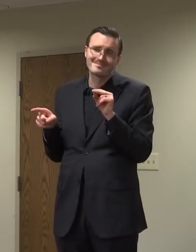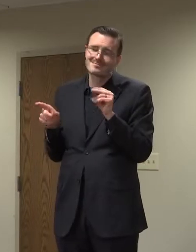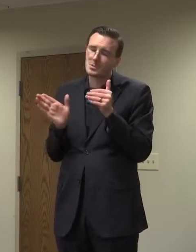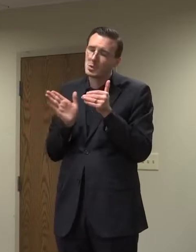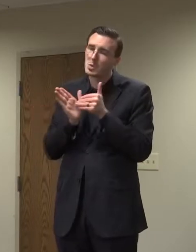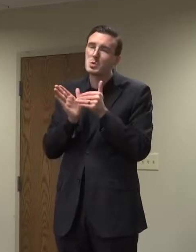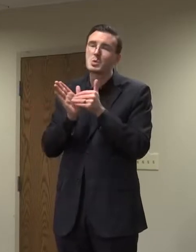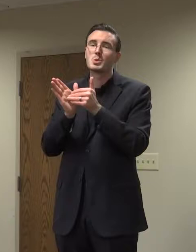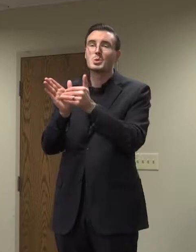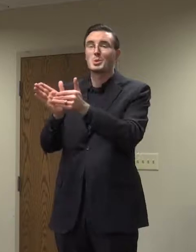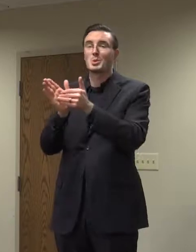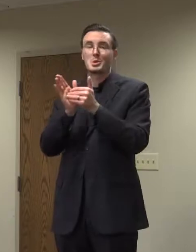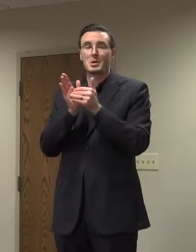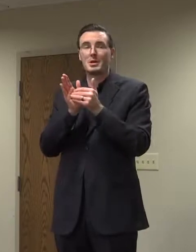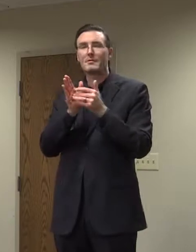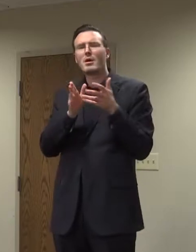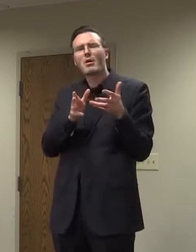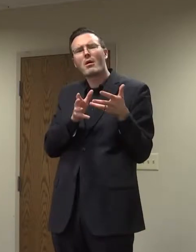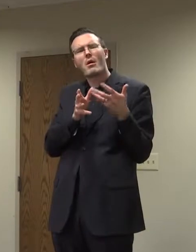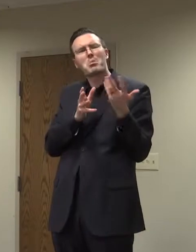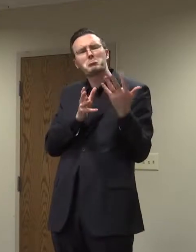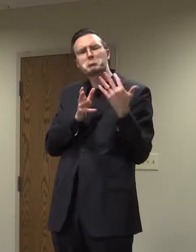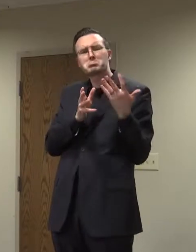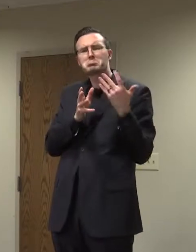dinner party with a household outside of your